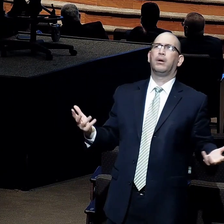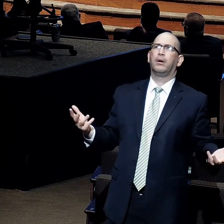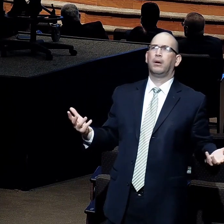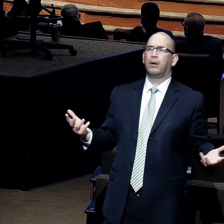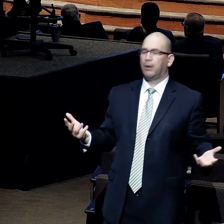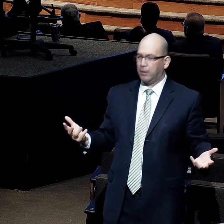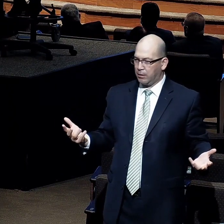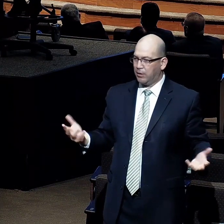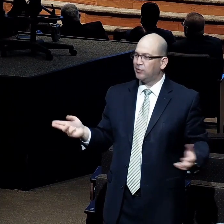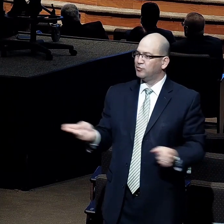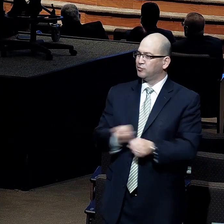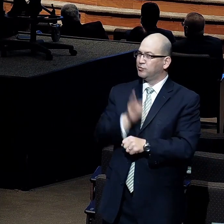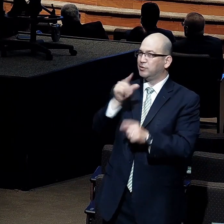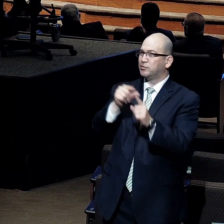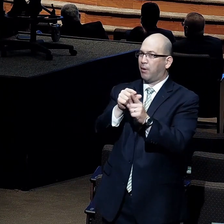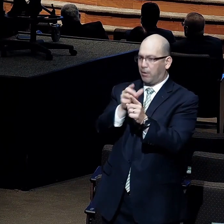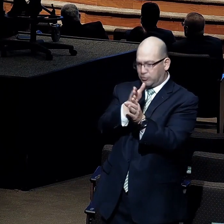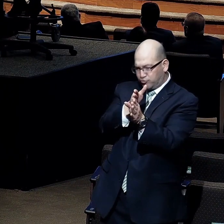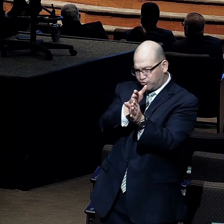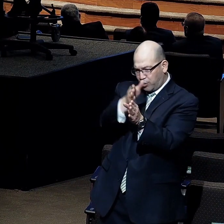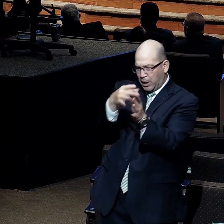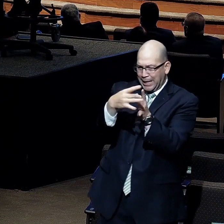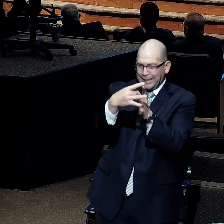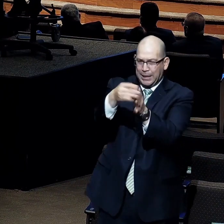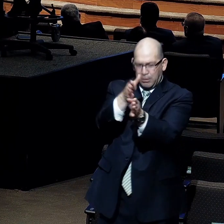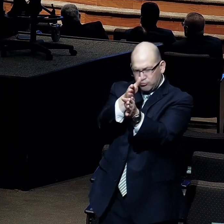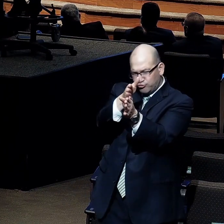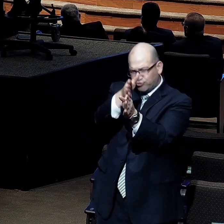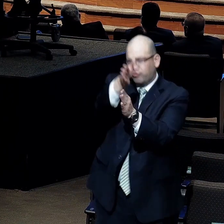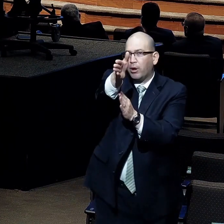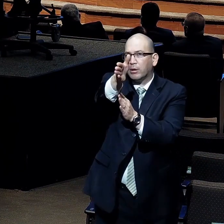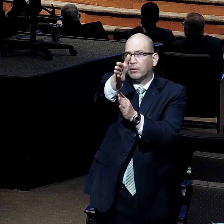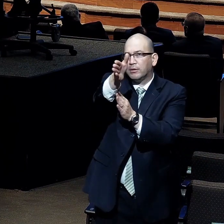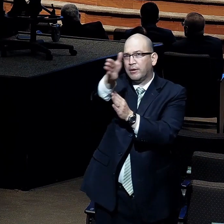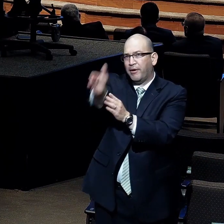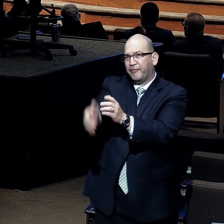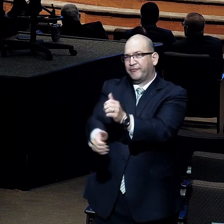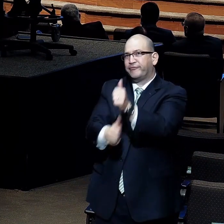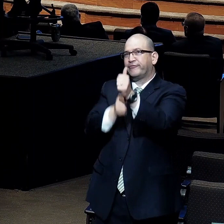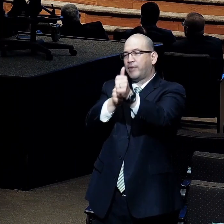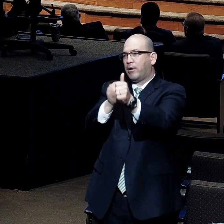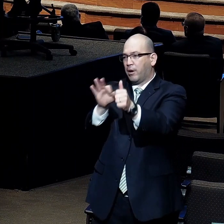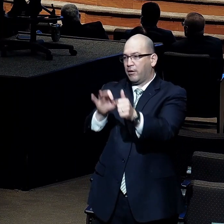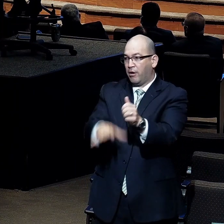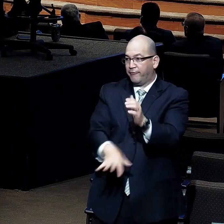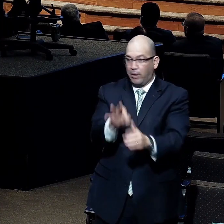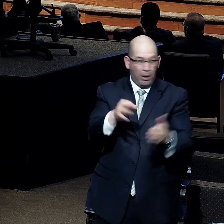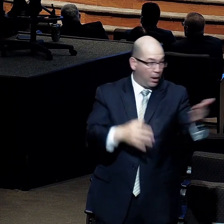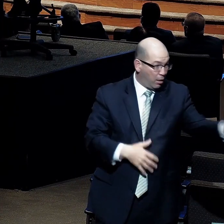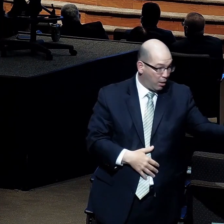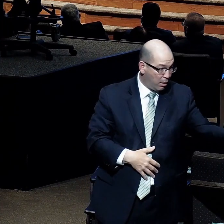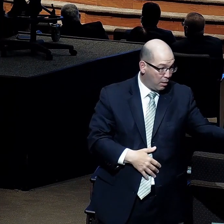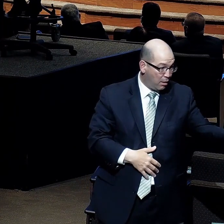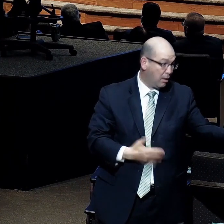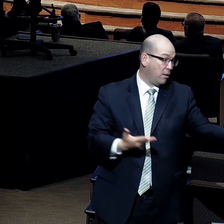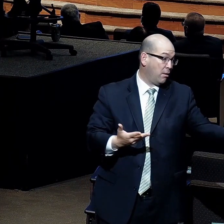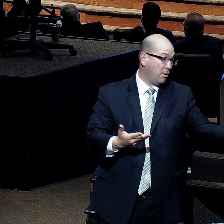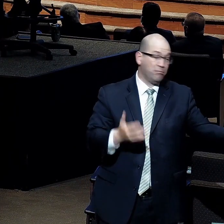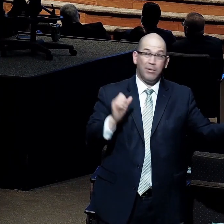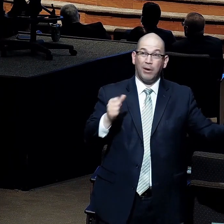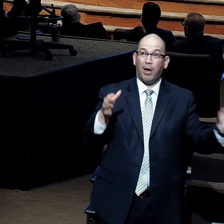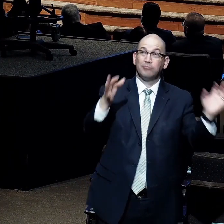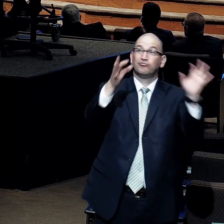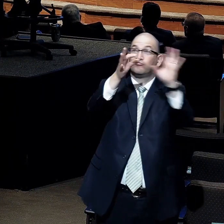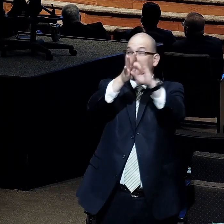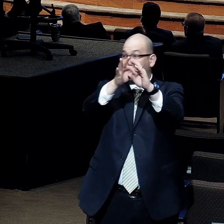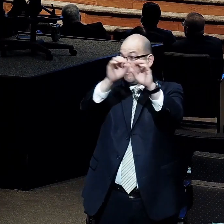word. Use his word. Try every decision you make. And if you are in a place, just know, you can reconcile. You are